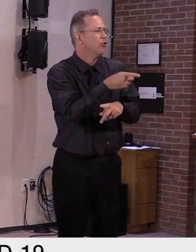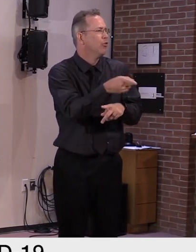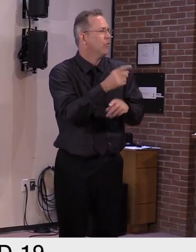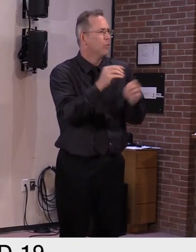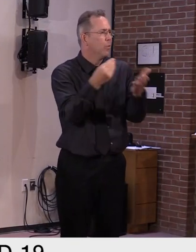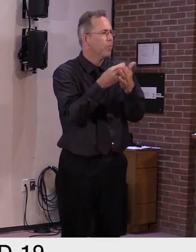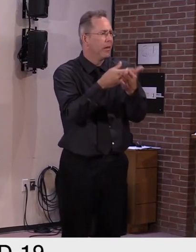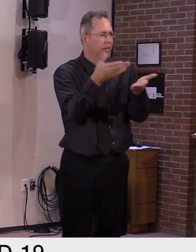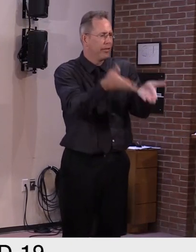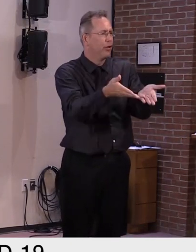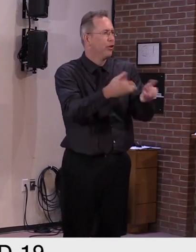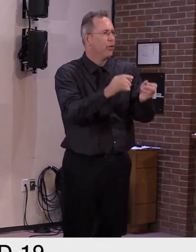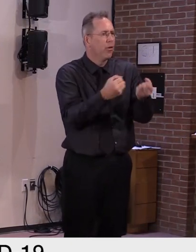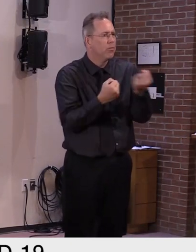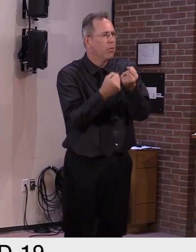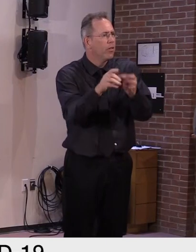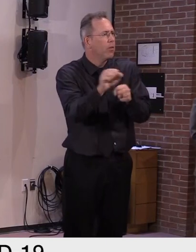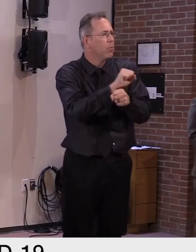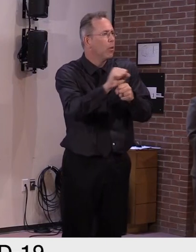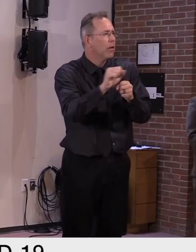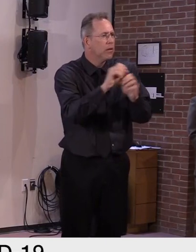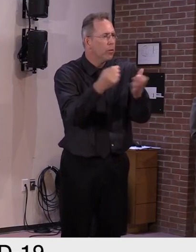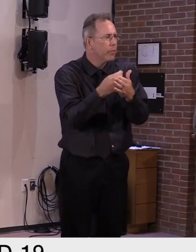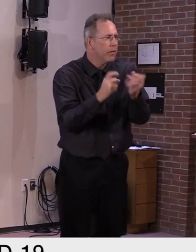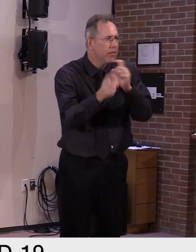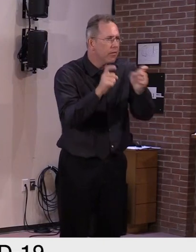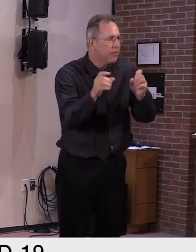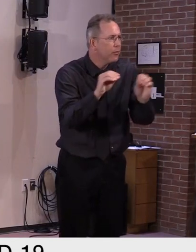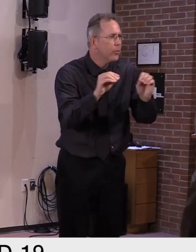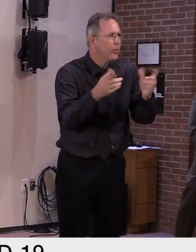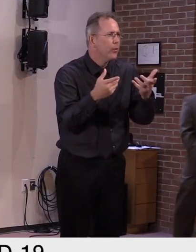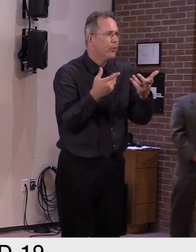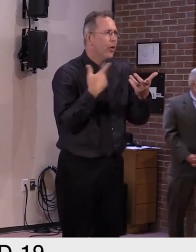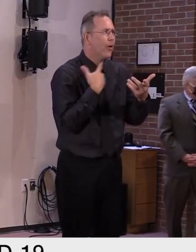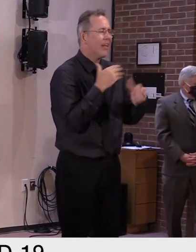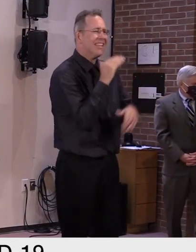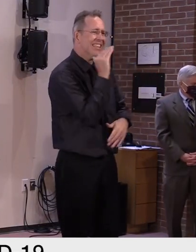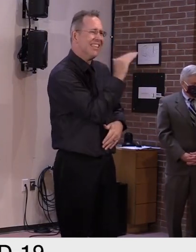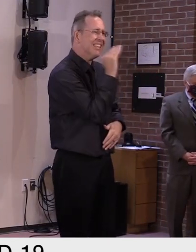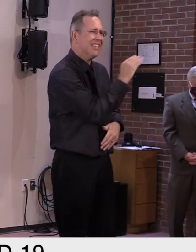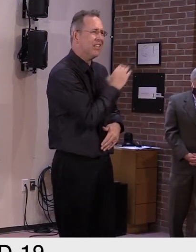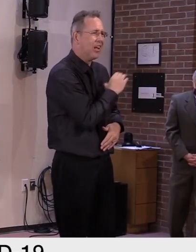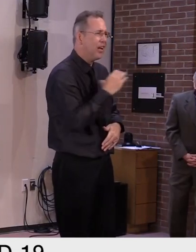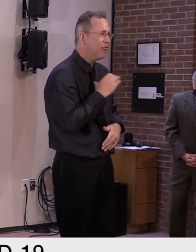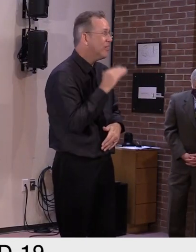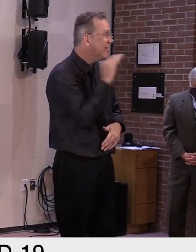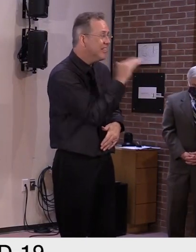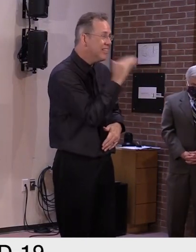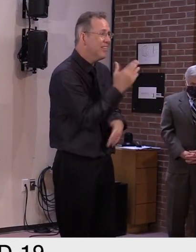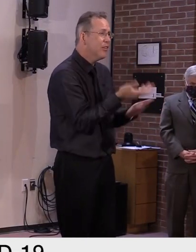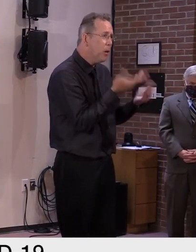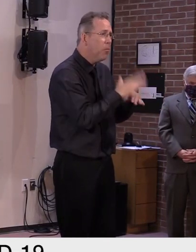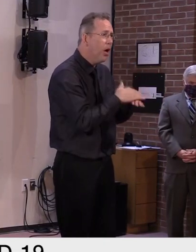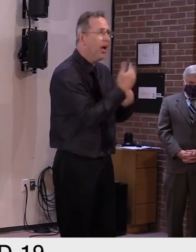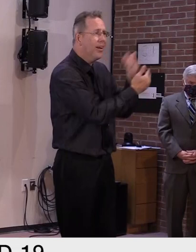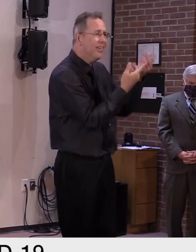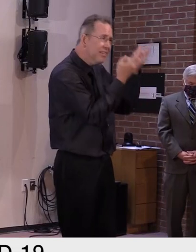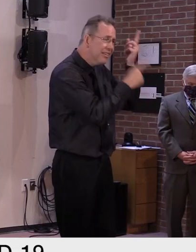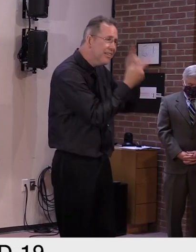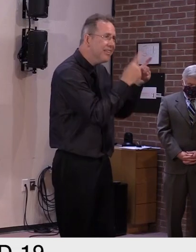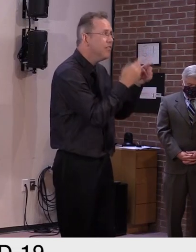in anticipation of whatever the Congress and the administration do or don't do will dictate what we do.